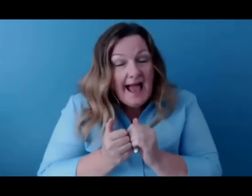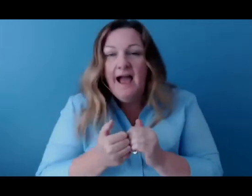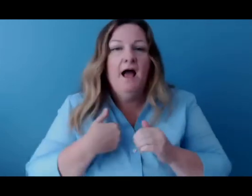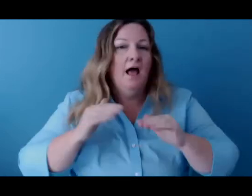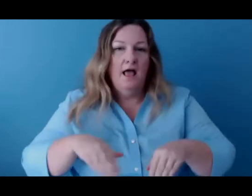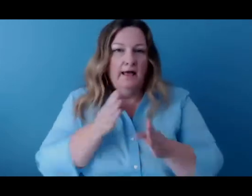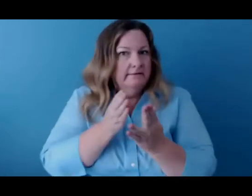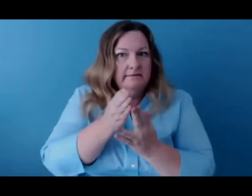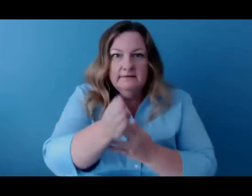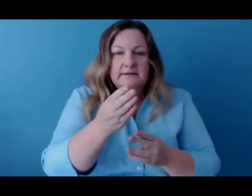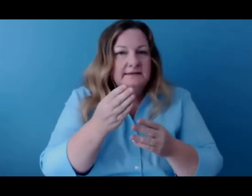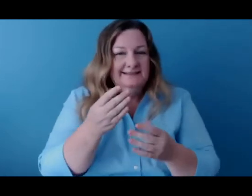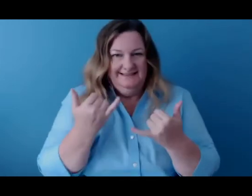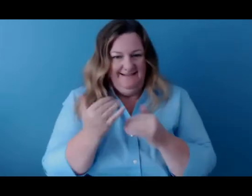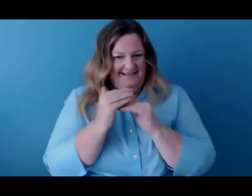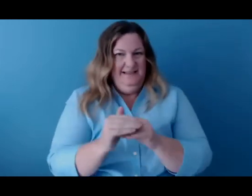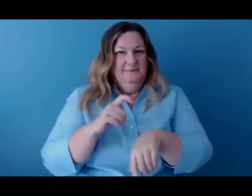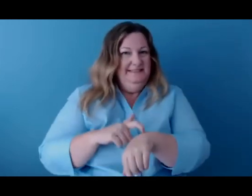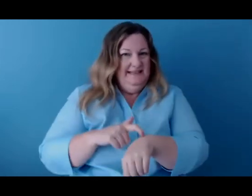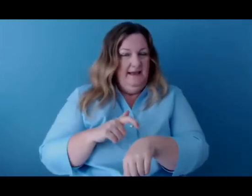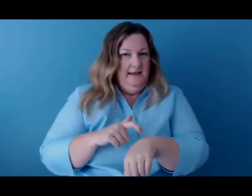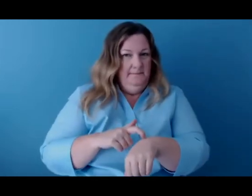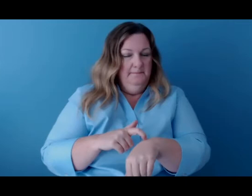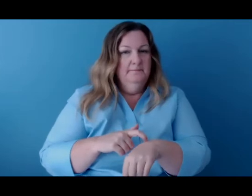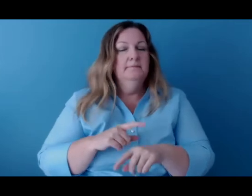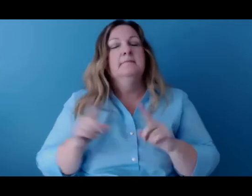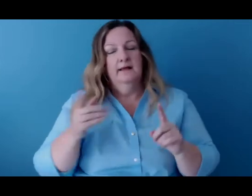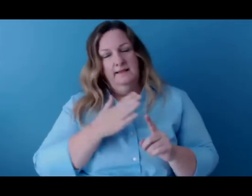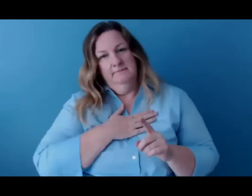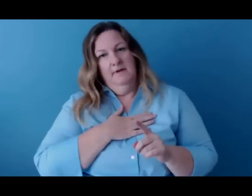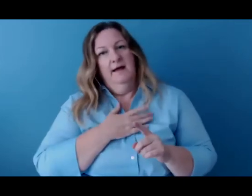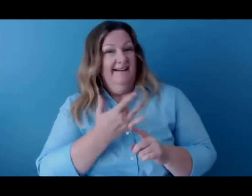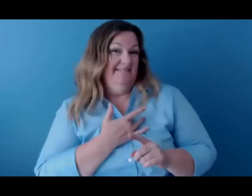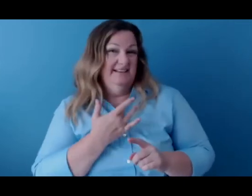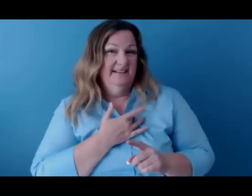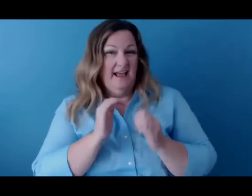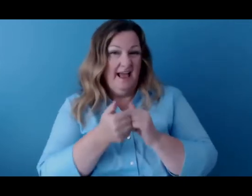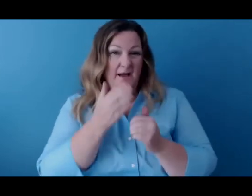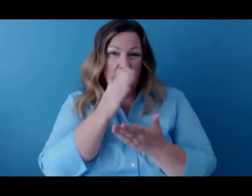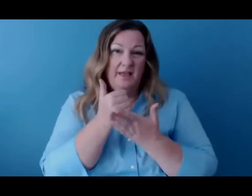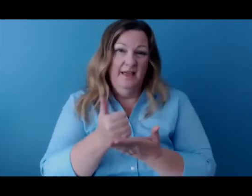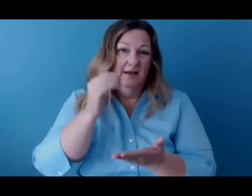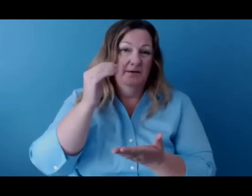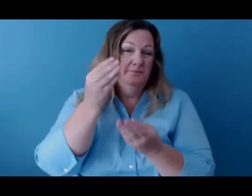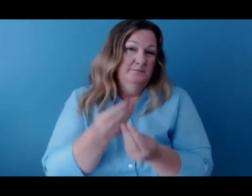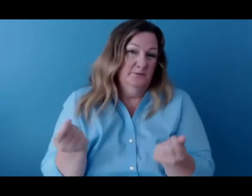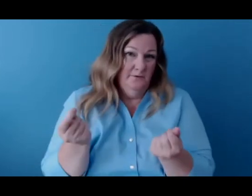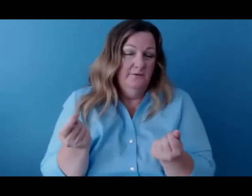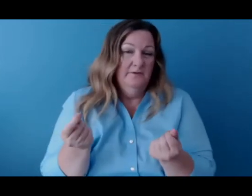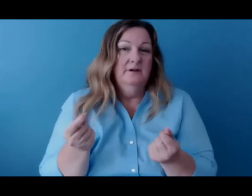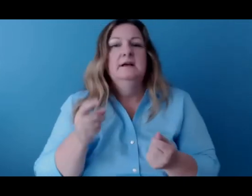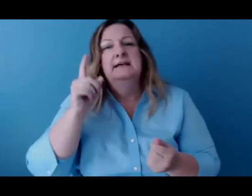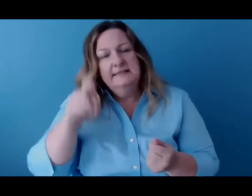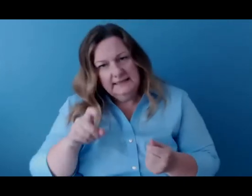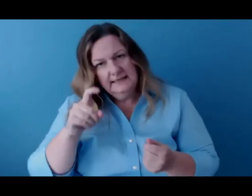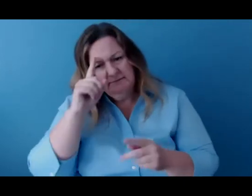everything, and I don't have time to communicate that anyway. But that's the way I truly feel about this. This needs to be pragmatic, simple,